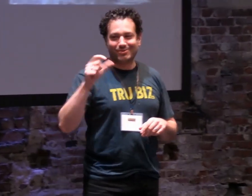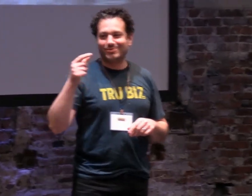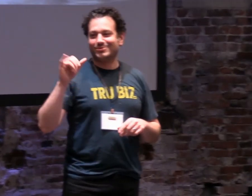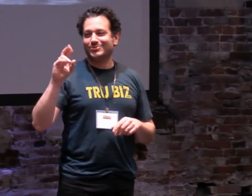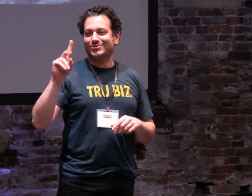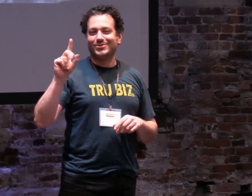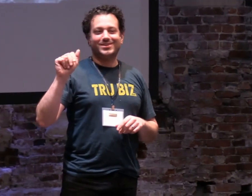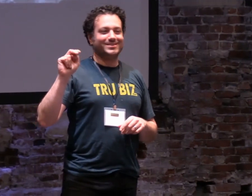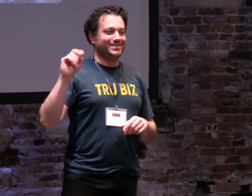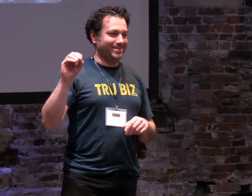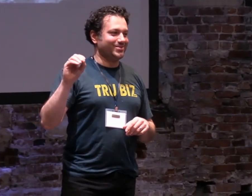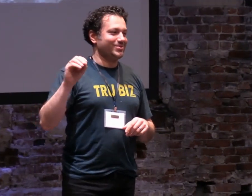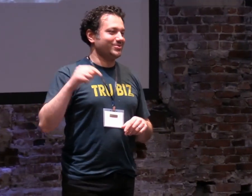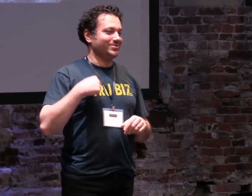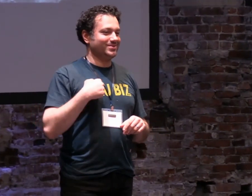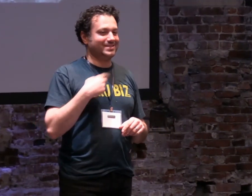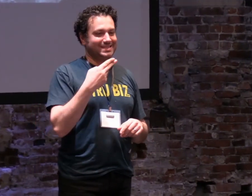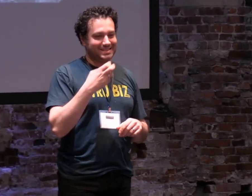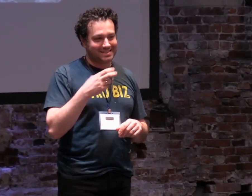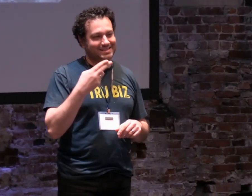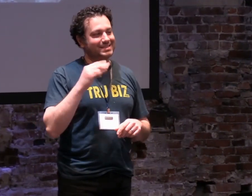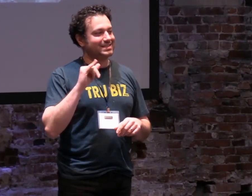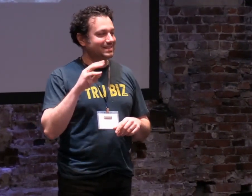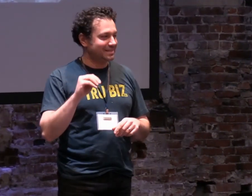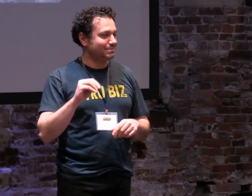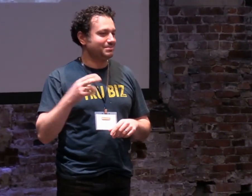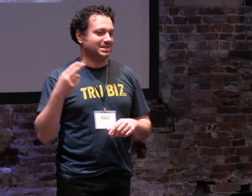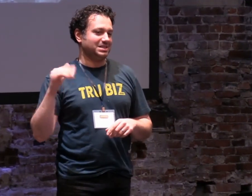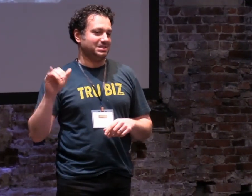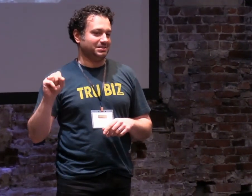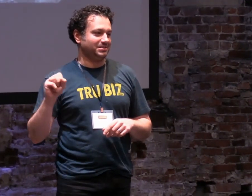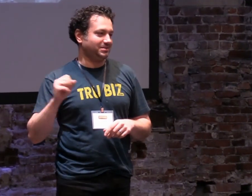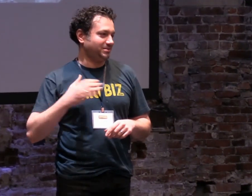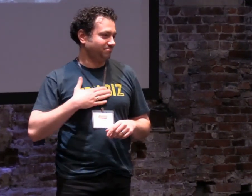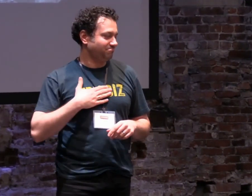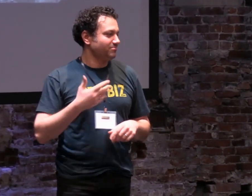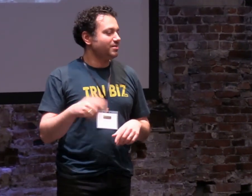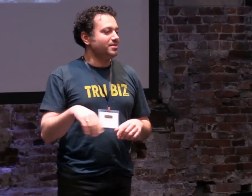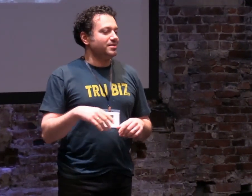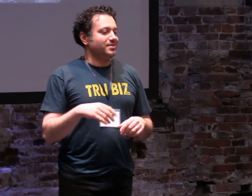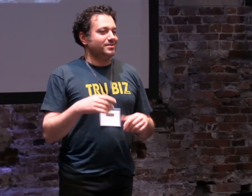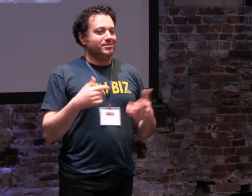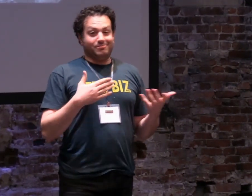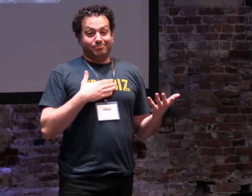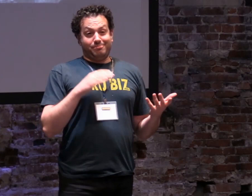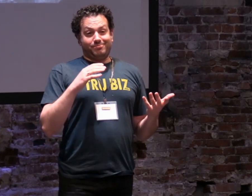Hello, everyone. I'm Tyrone Giordano. He, him, his are my pronouns.